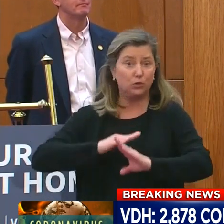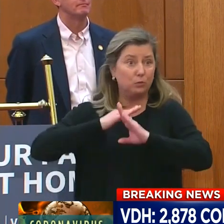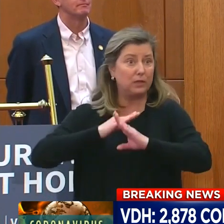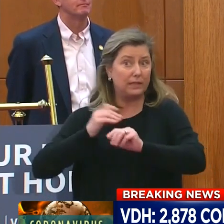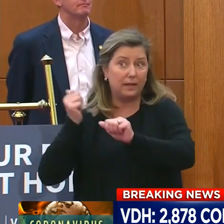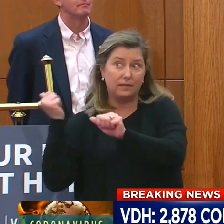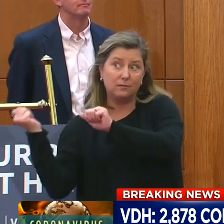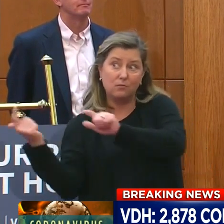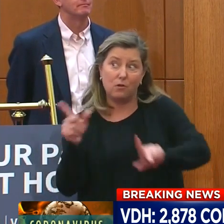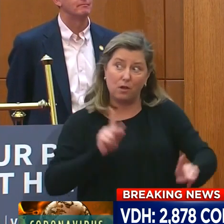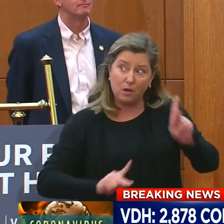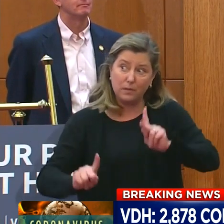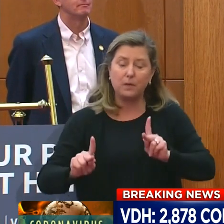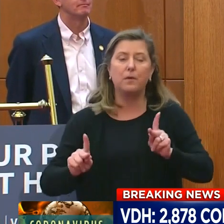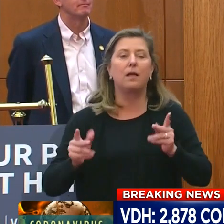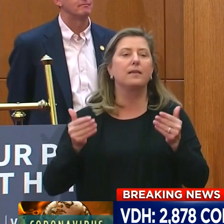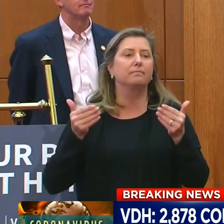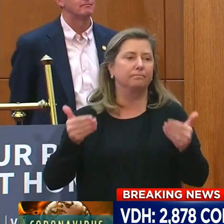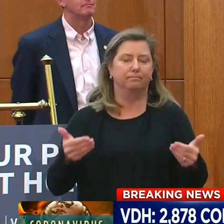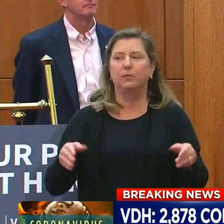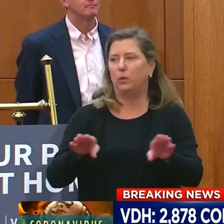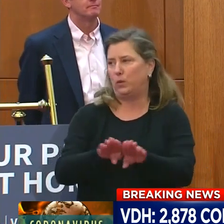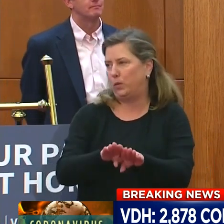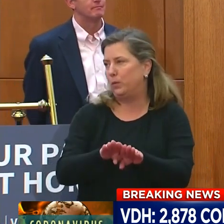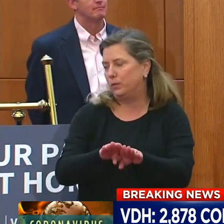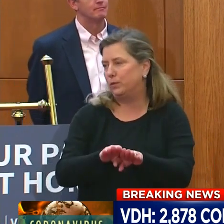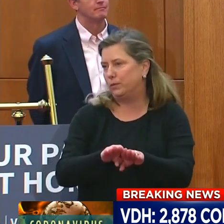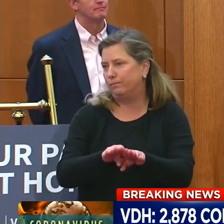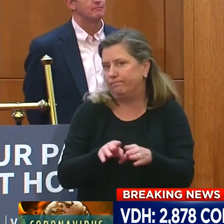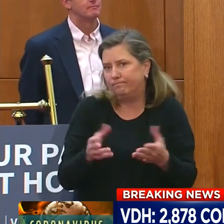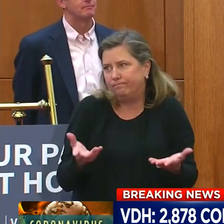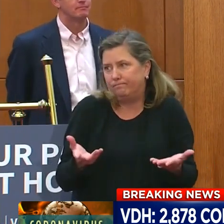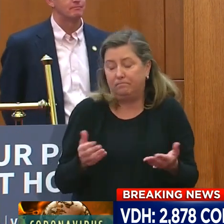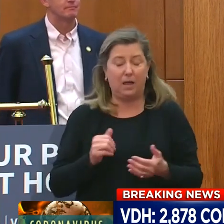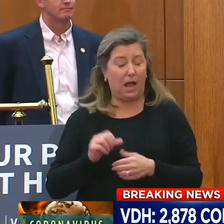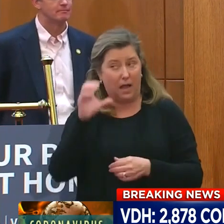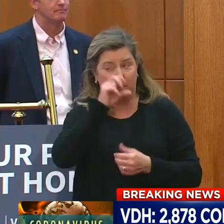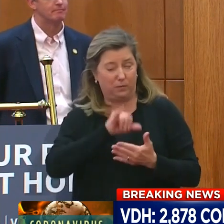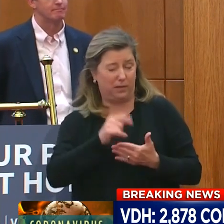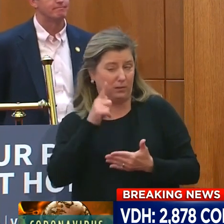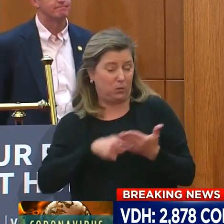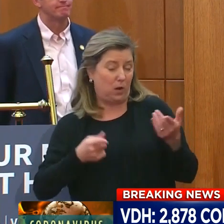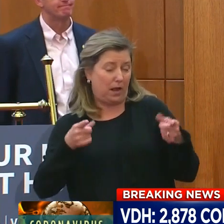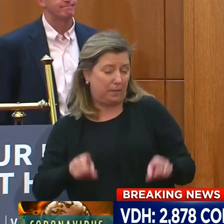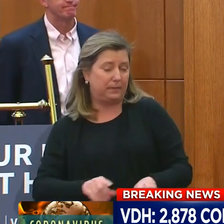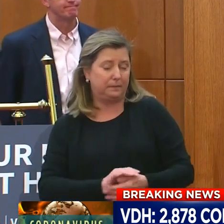everybody's health, that these facilities were closed. So I suspect that's what happened.